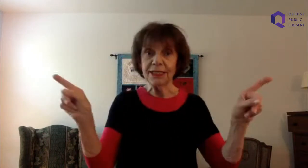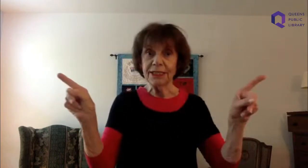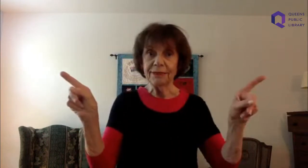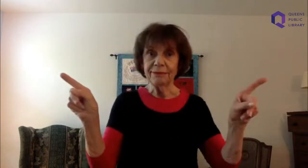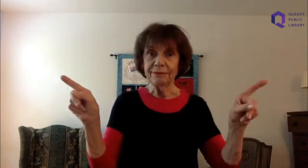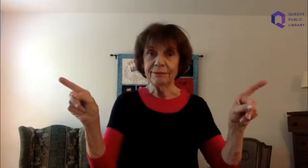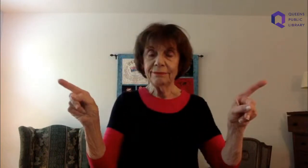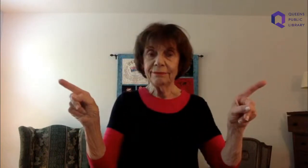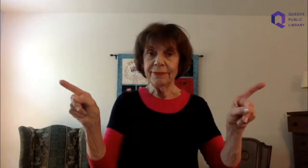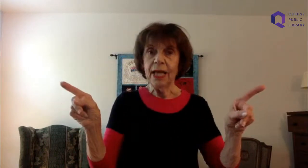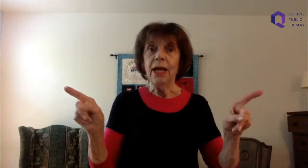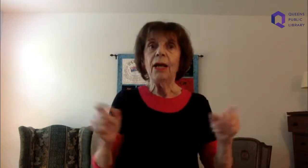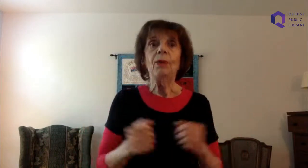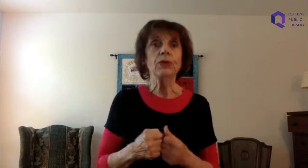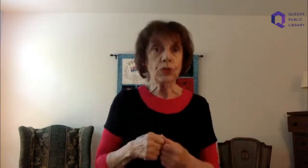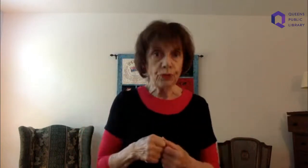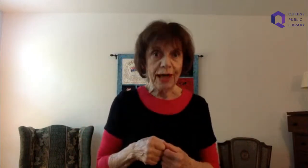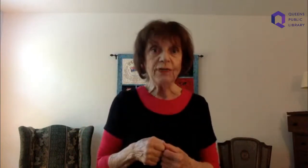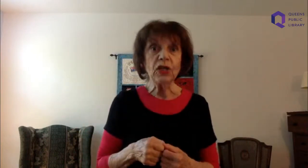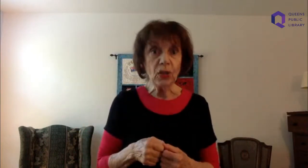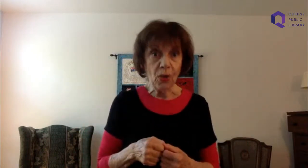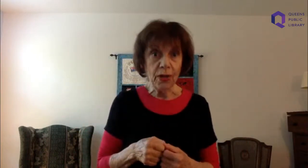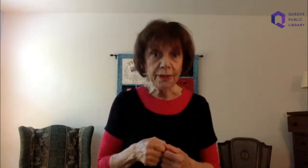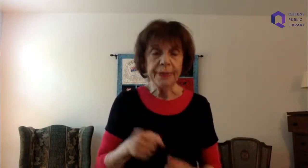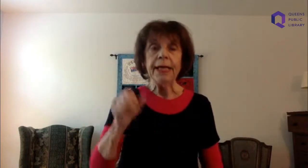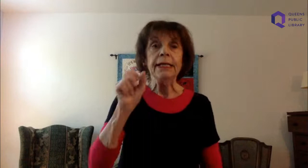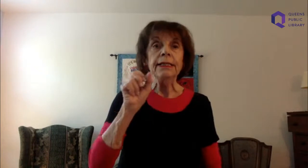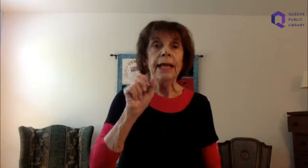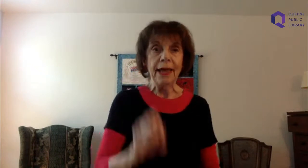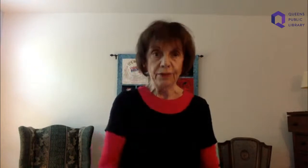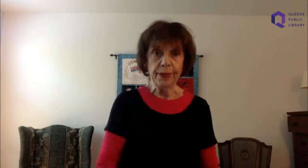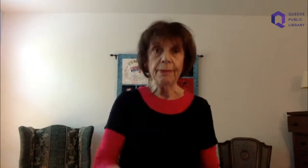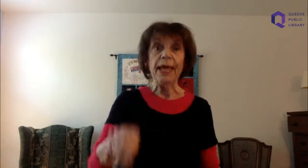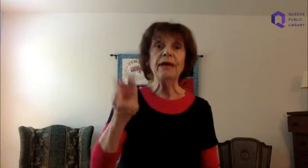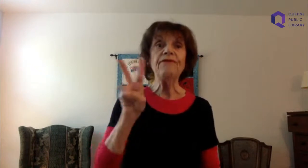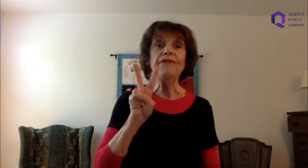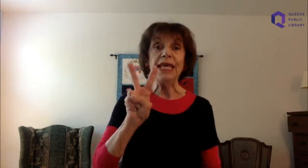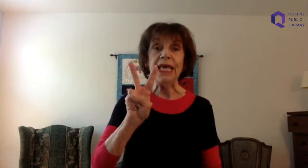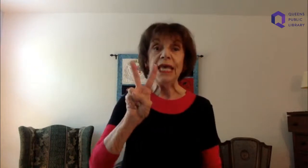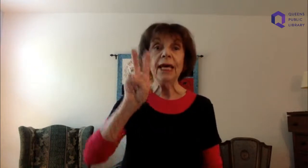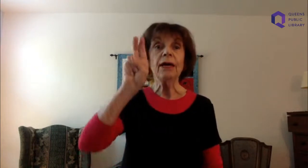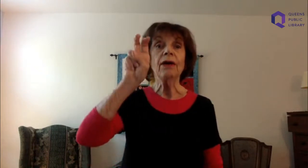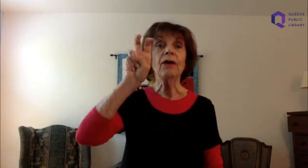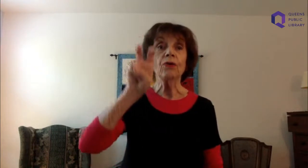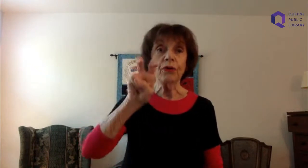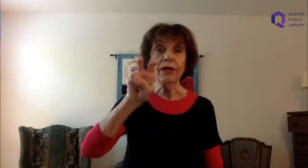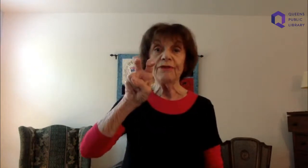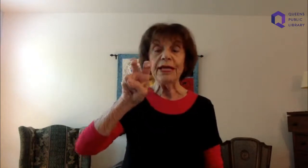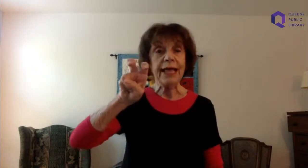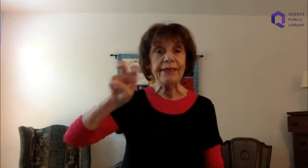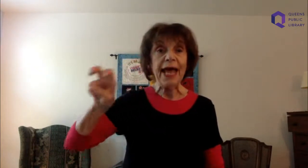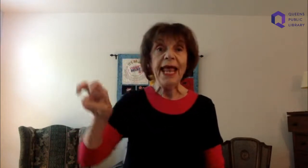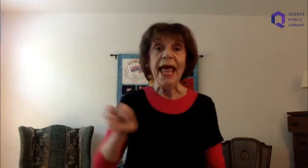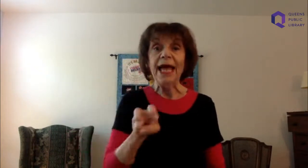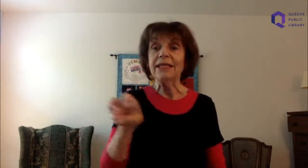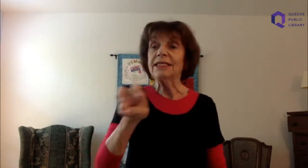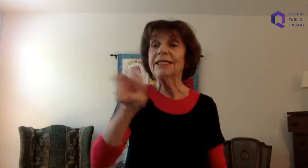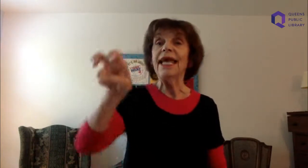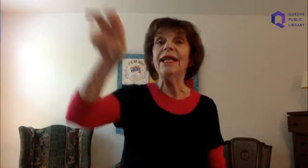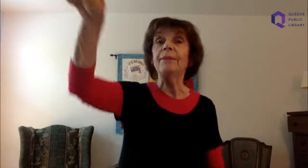but we'll travel along. Everybody make a V, crook your finger like that, and skate it up